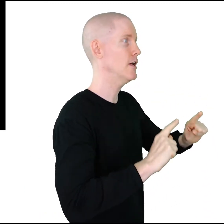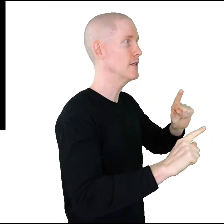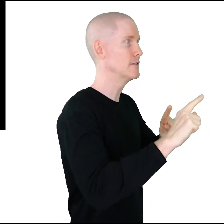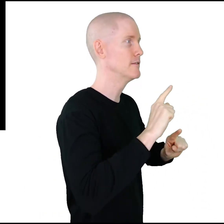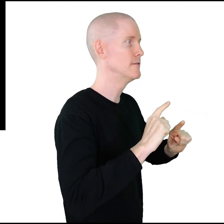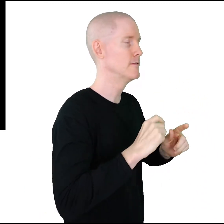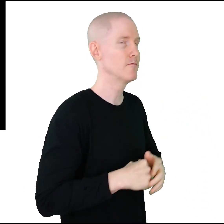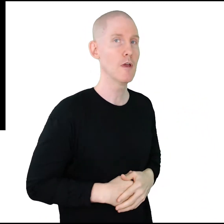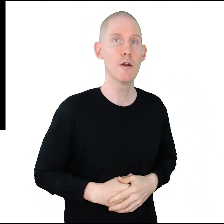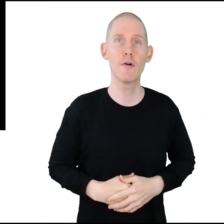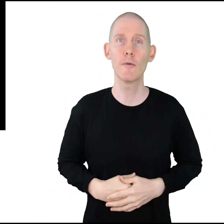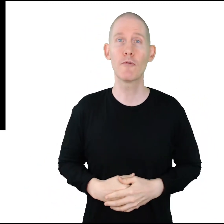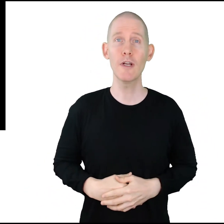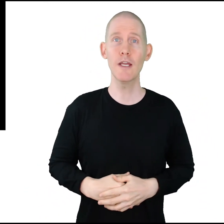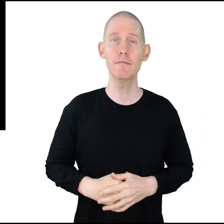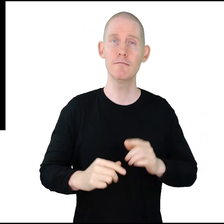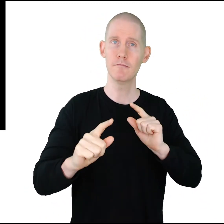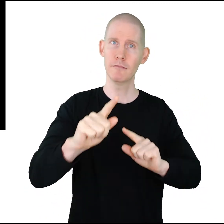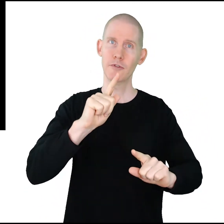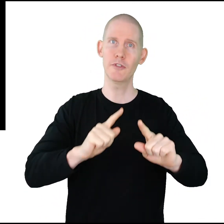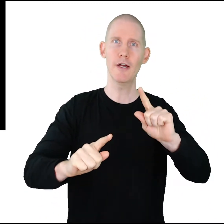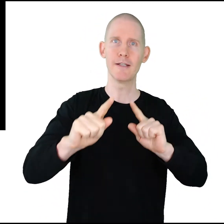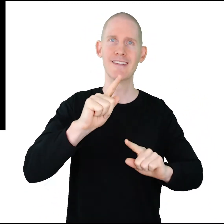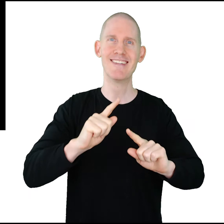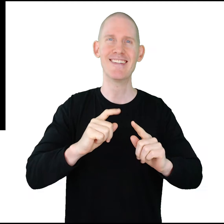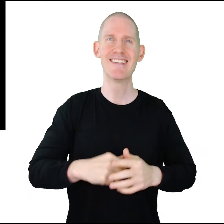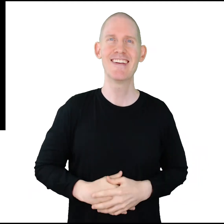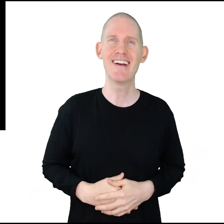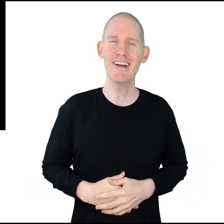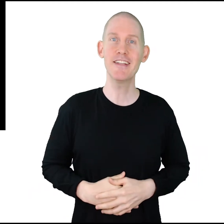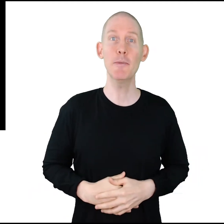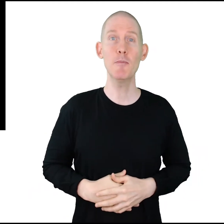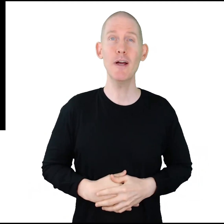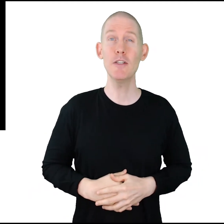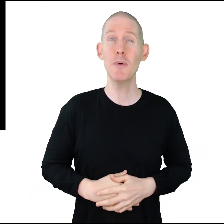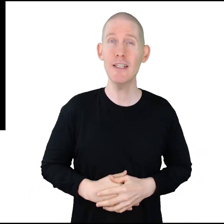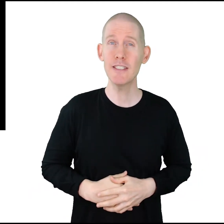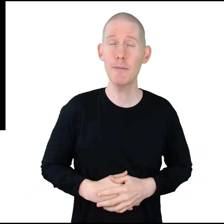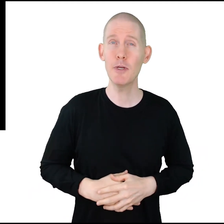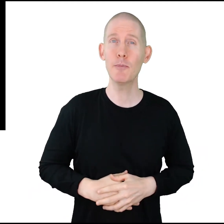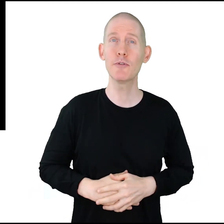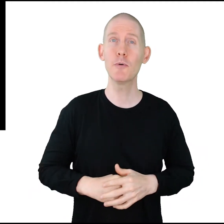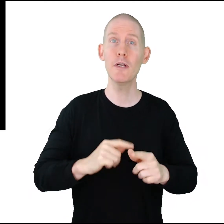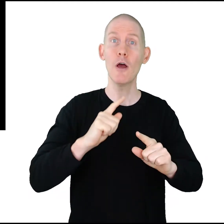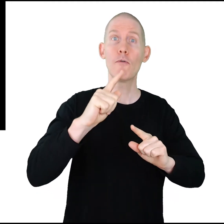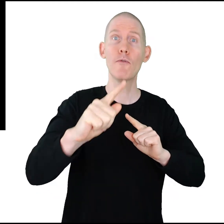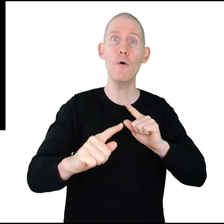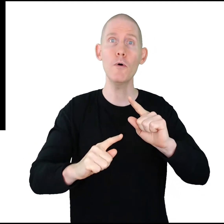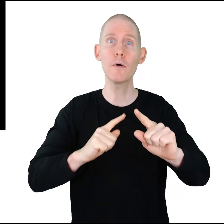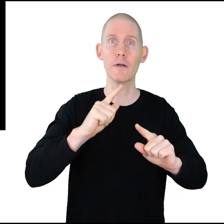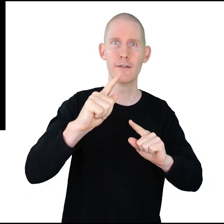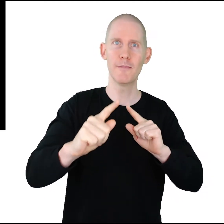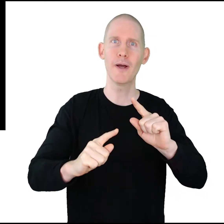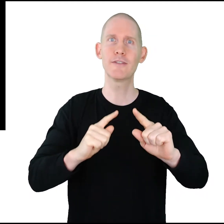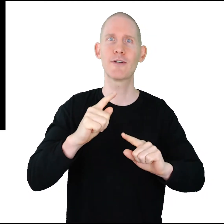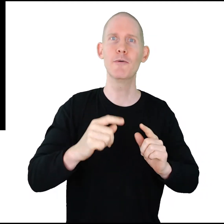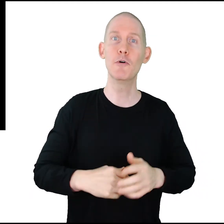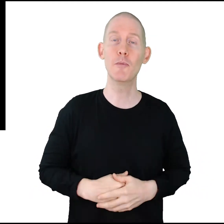Sign. From the front again. Sign. All right? Keep in mind, you may see people doing forward bicycle